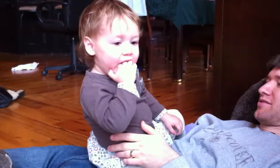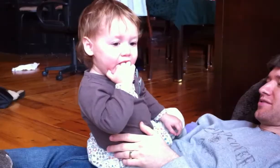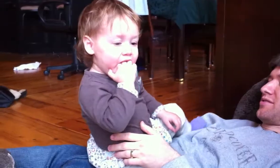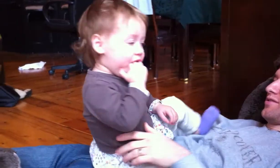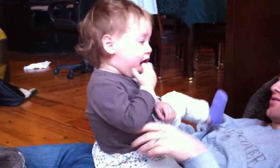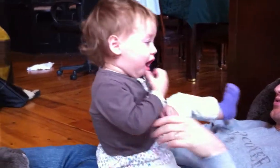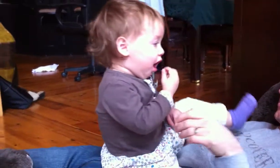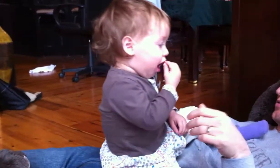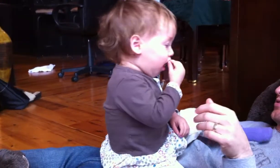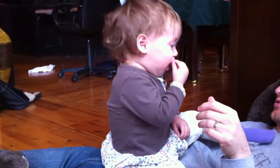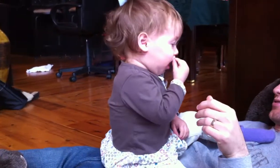Sign water.